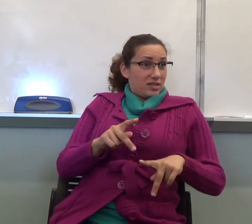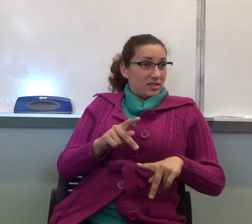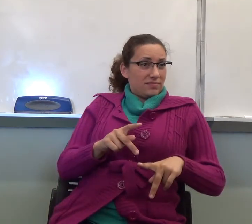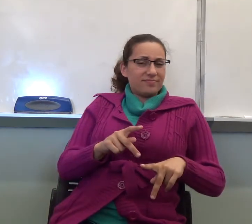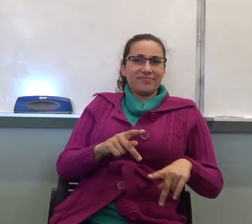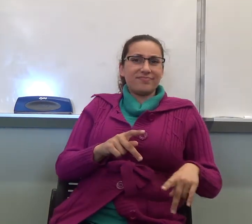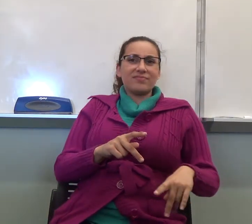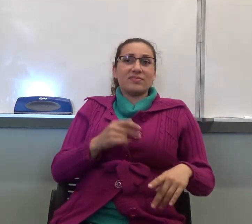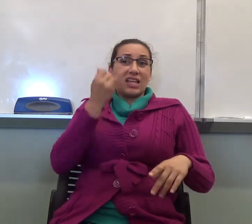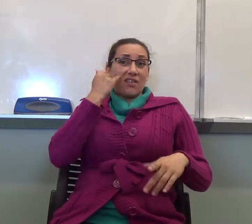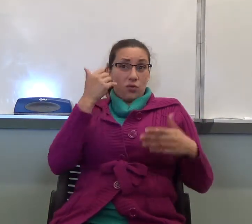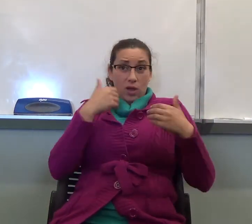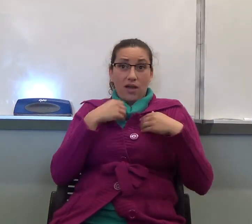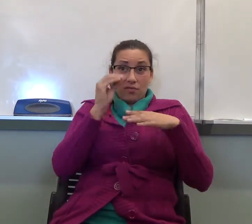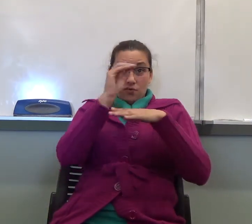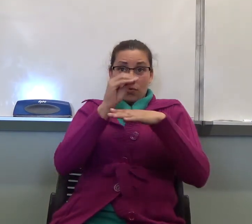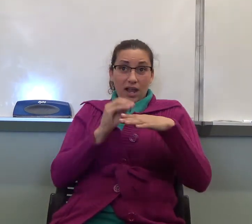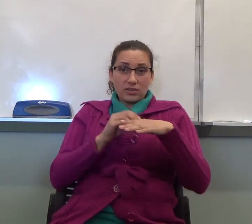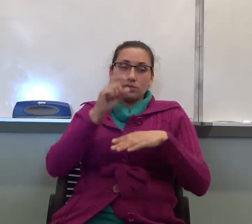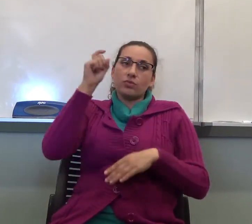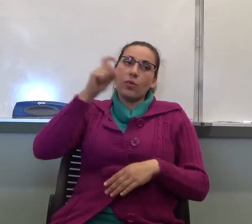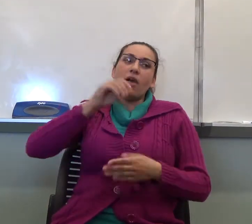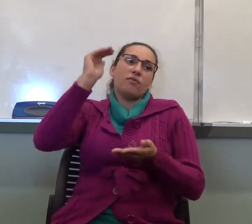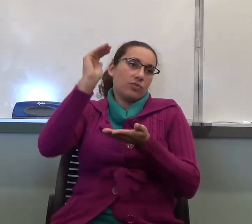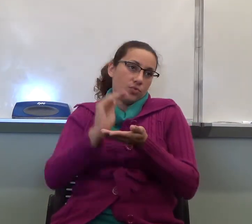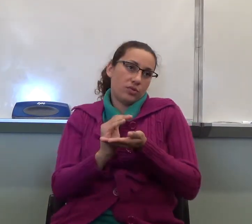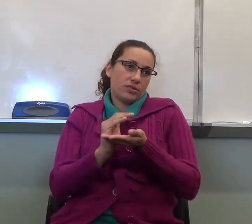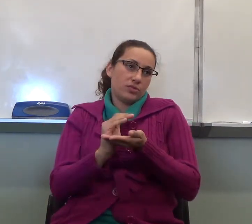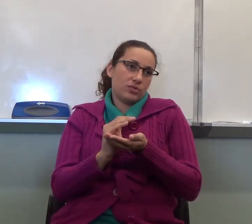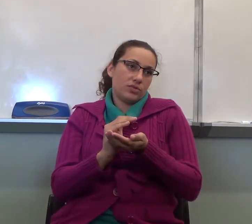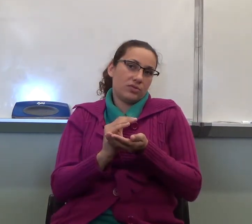know, you have to reduce all fractions. People won't understand what you're doing.